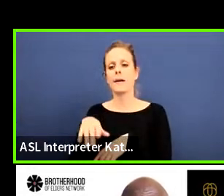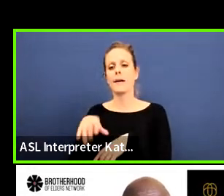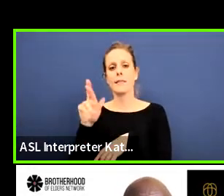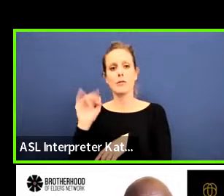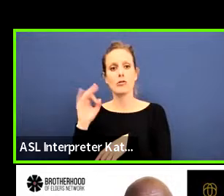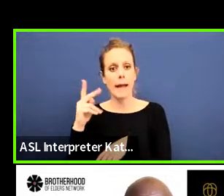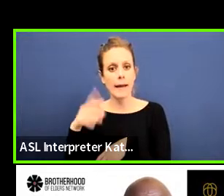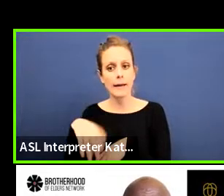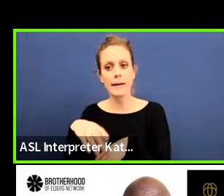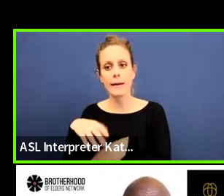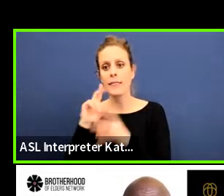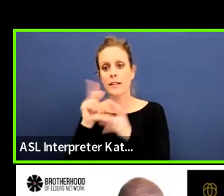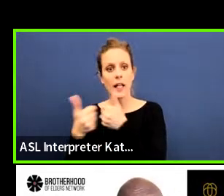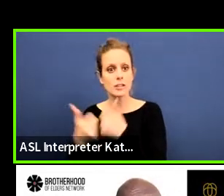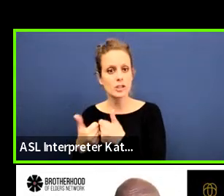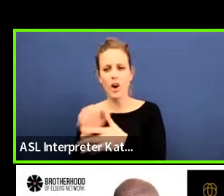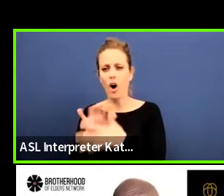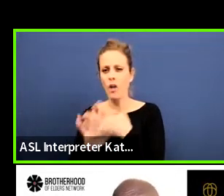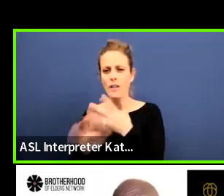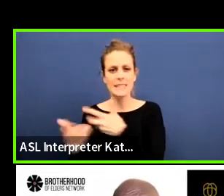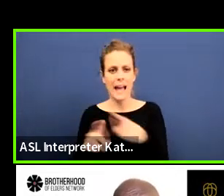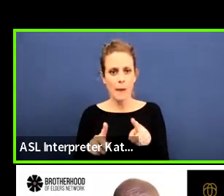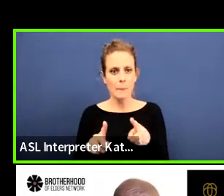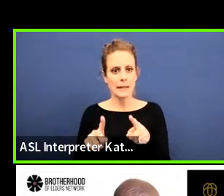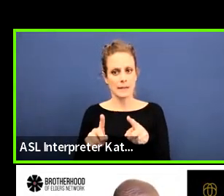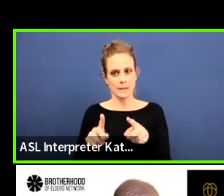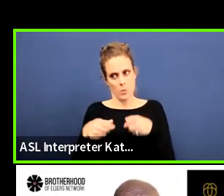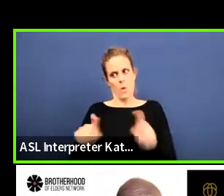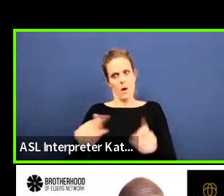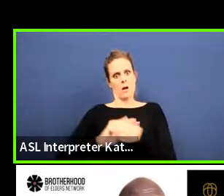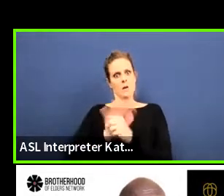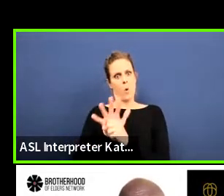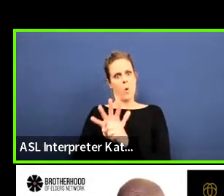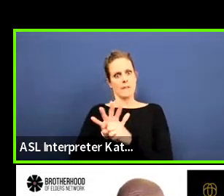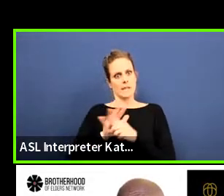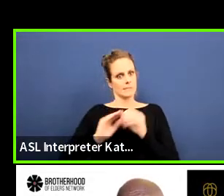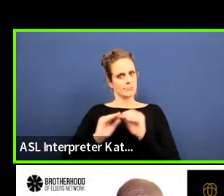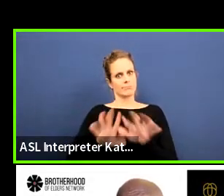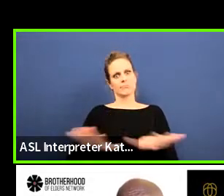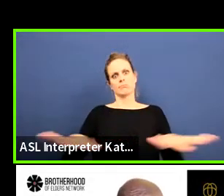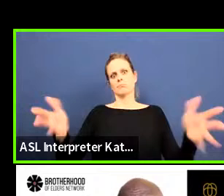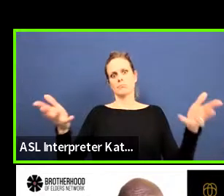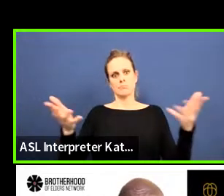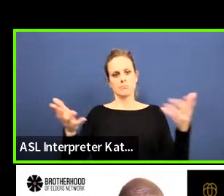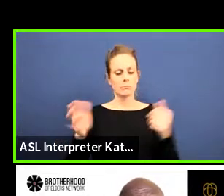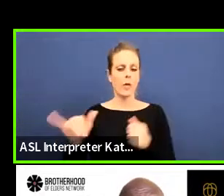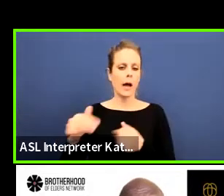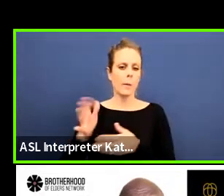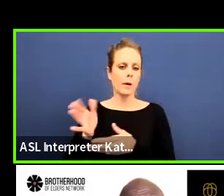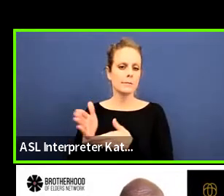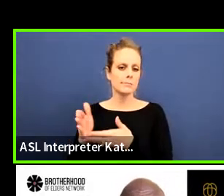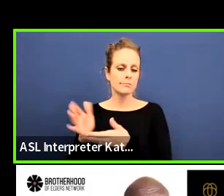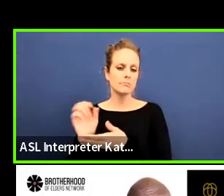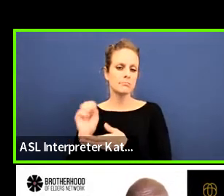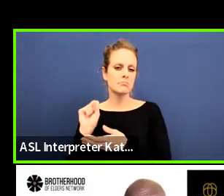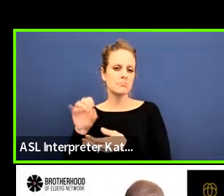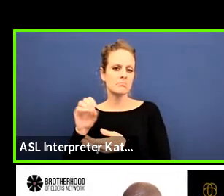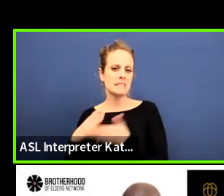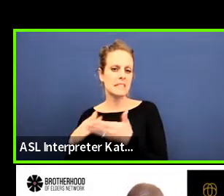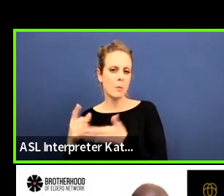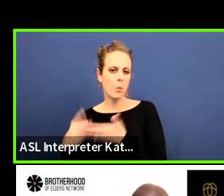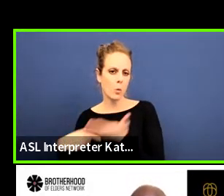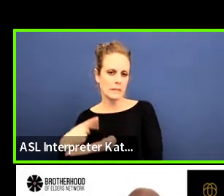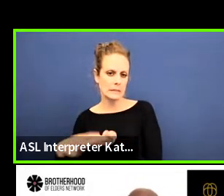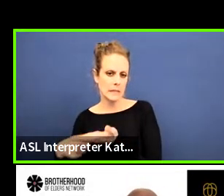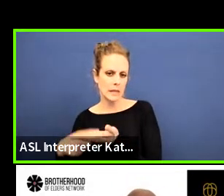about like this is all happening in the context of COVID. And so those are among the things that we discuss. And I'll turn it back to you,